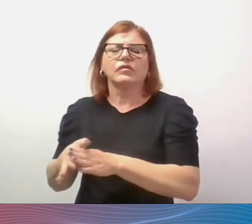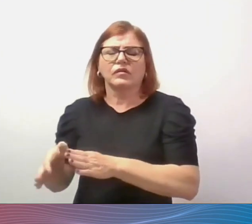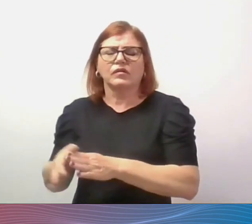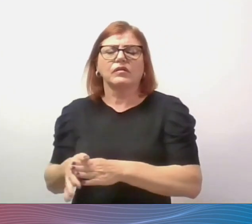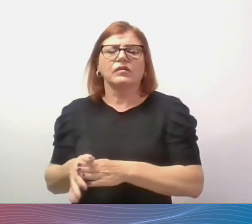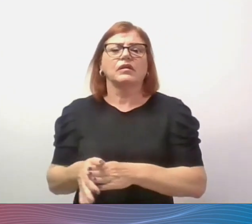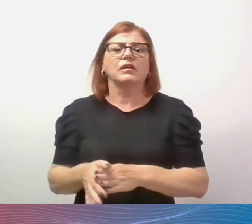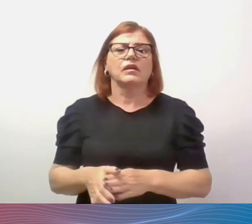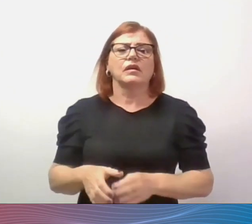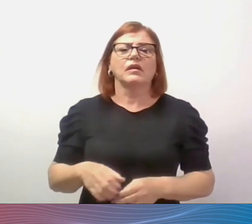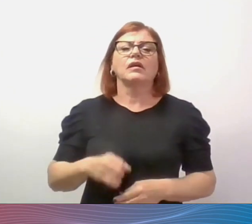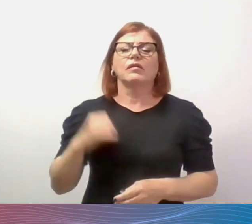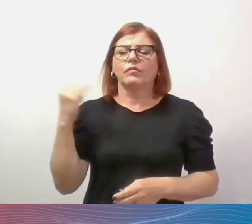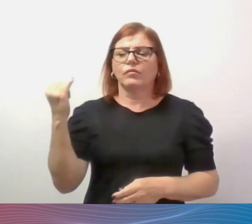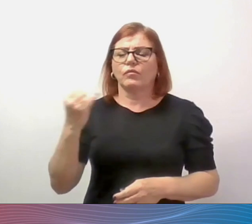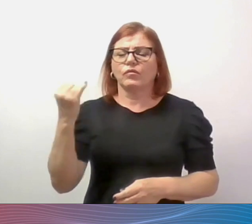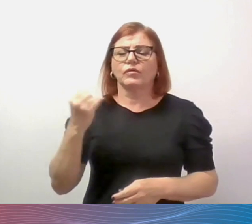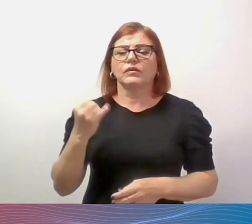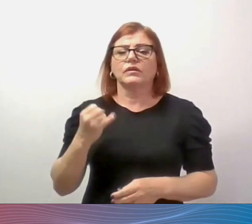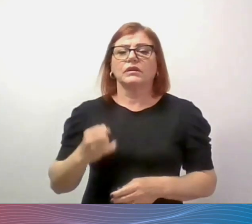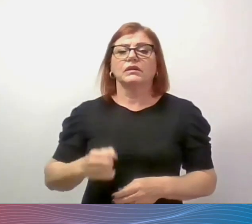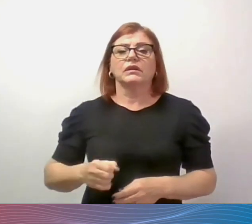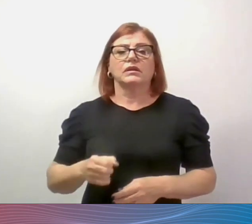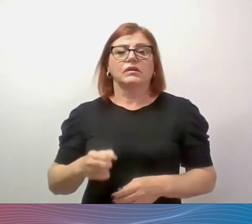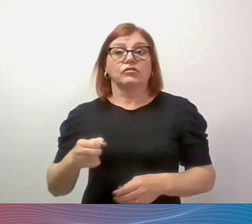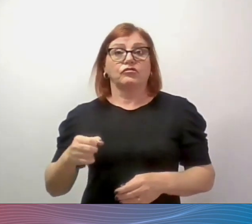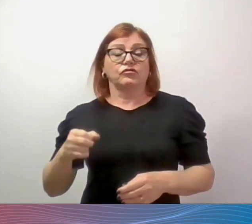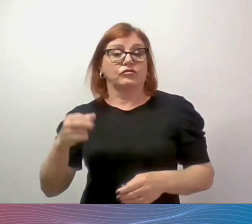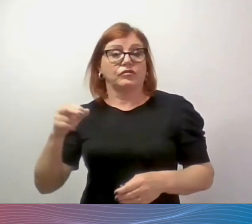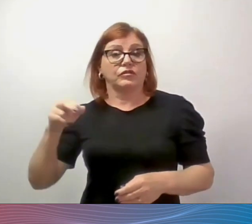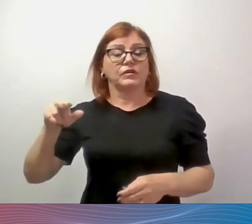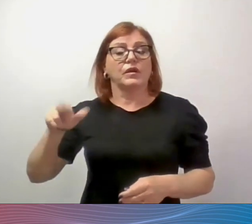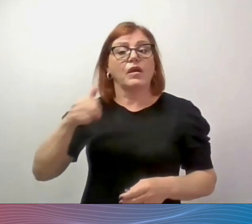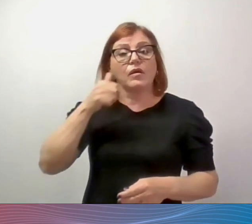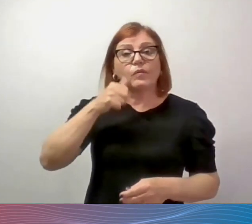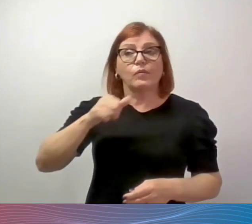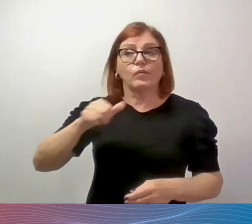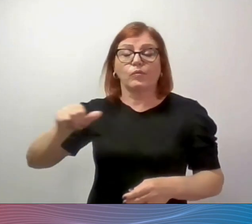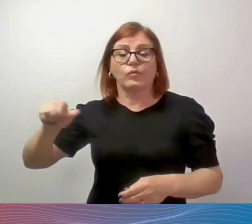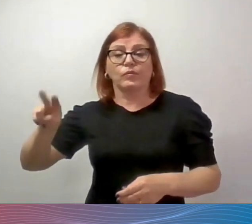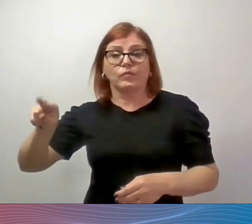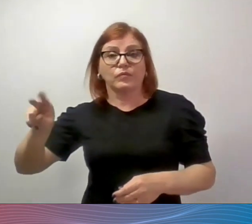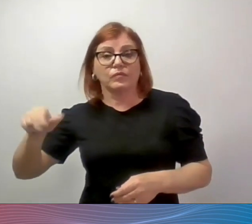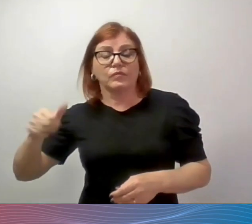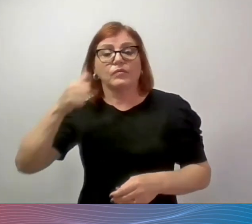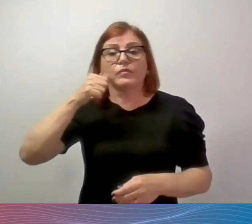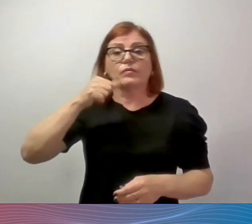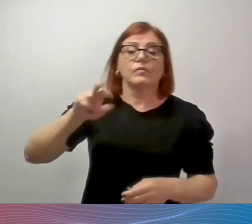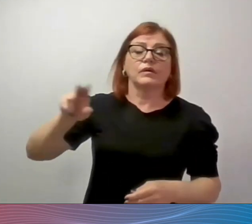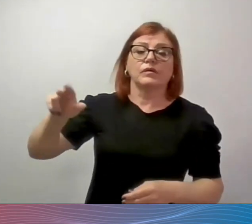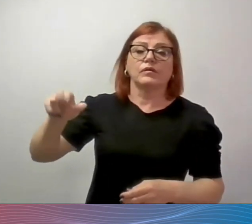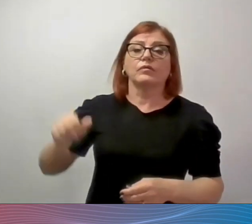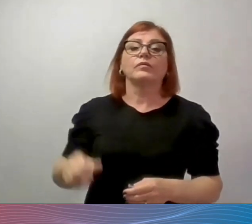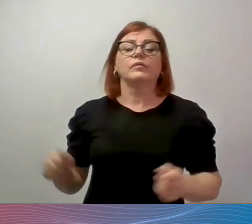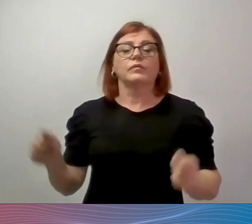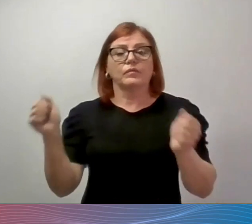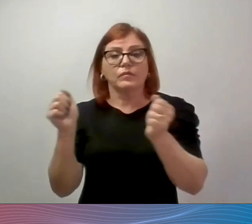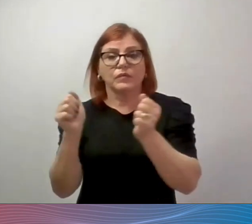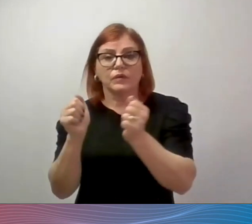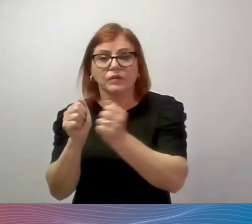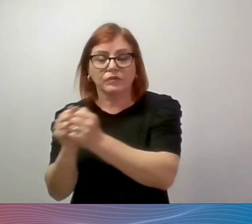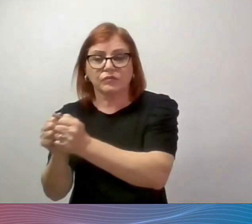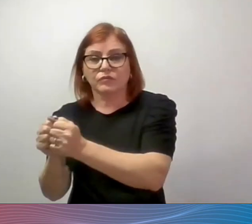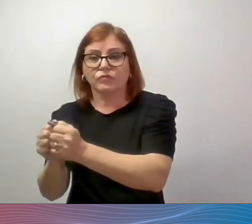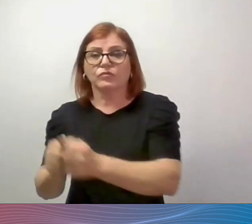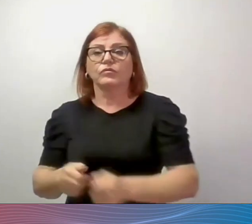And when you have to deal with any delicate matter with the opposite sex, it must be a couple